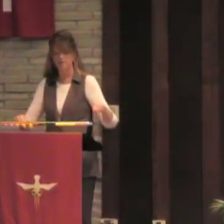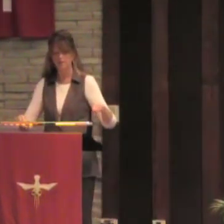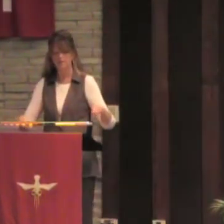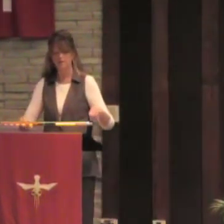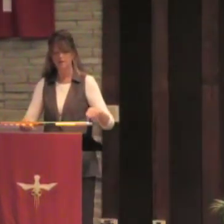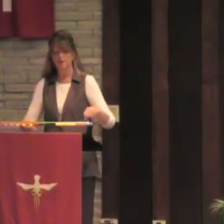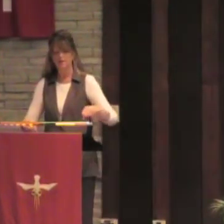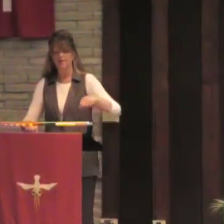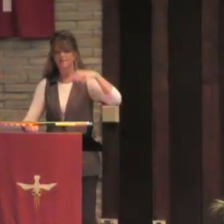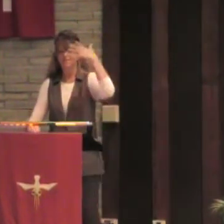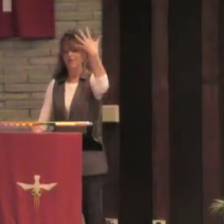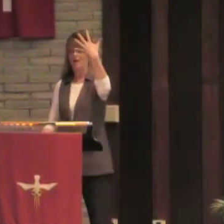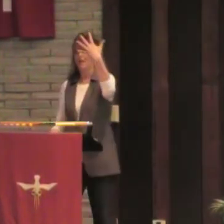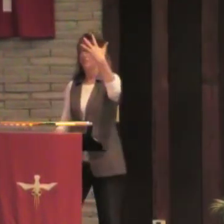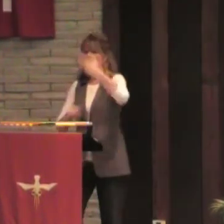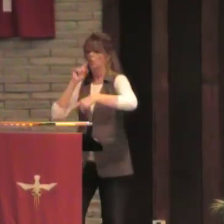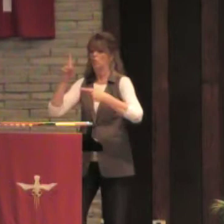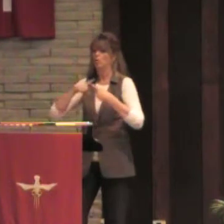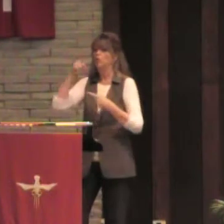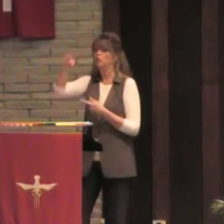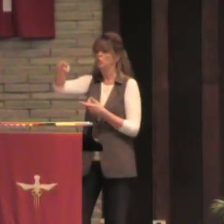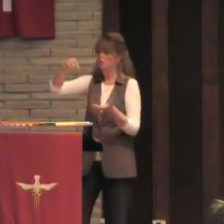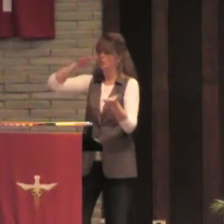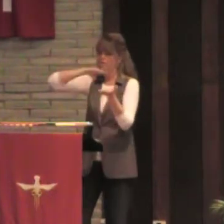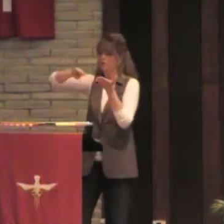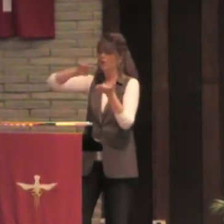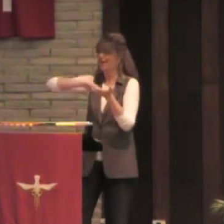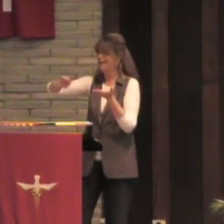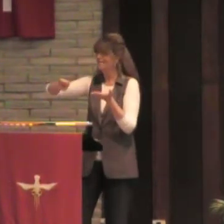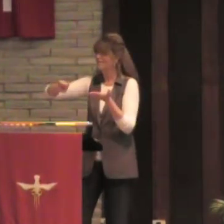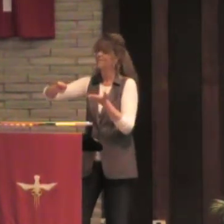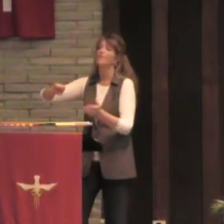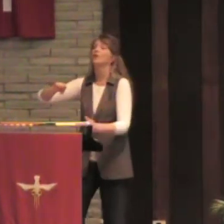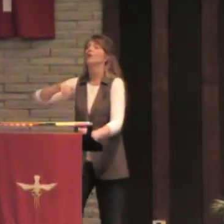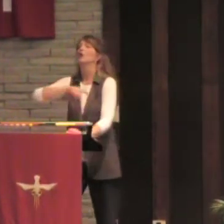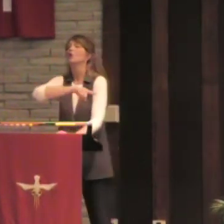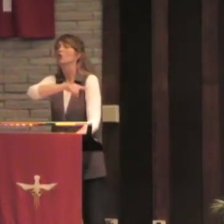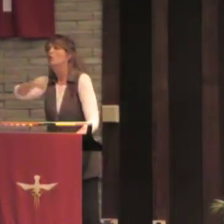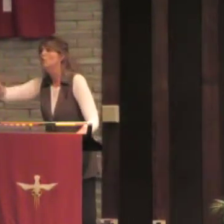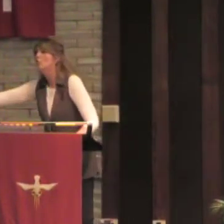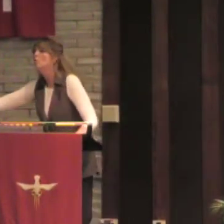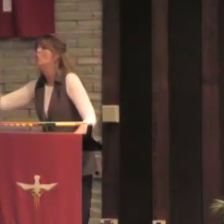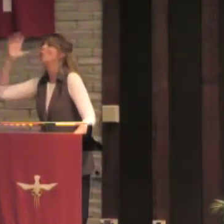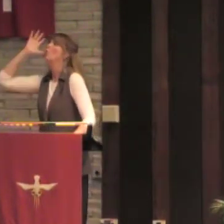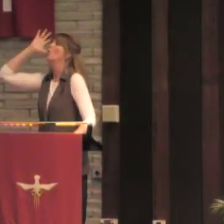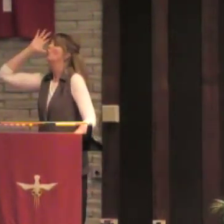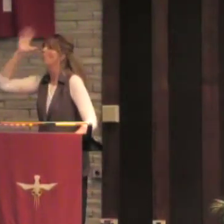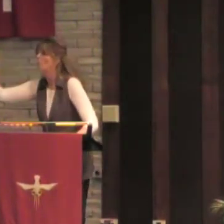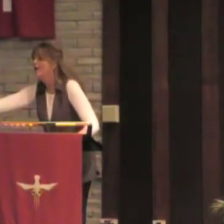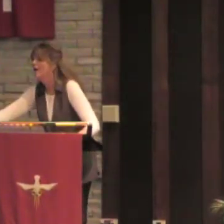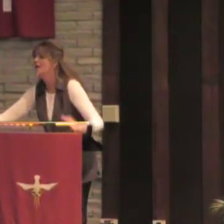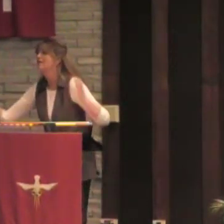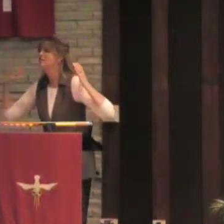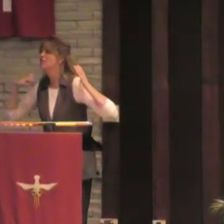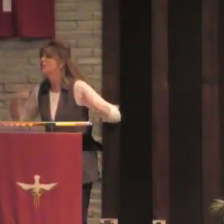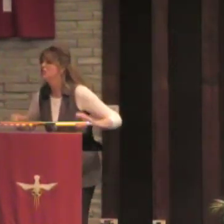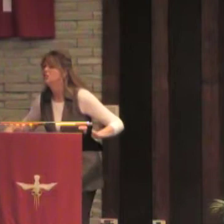very possible. No matter what has happened, it's very possible. Okay, our fifth thing to remember is when